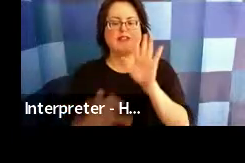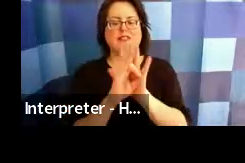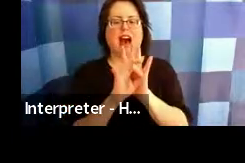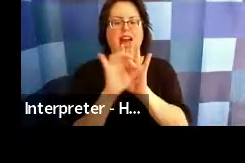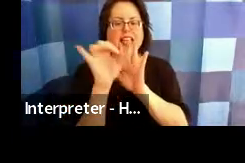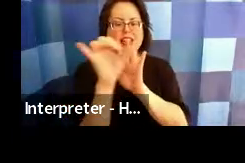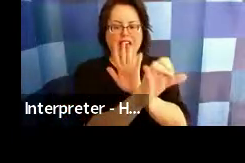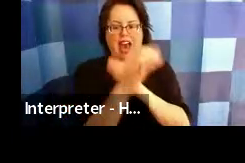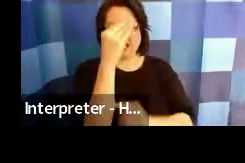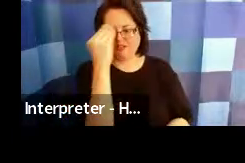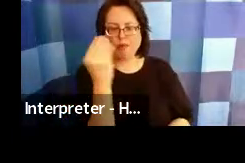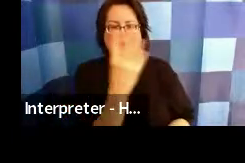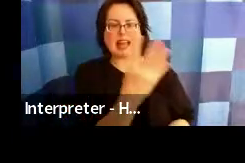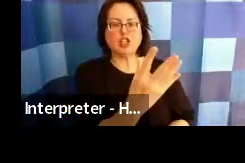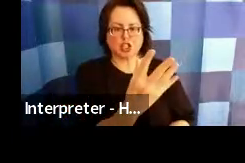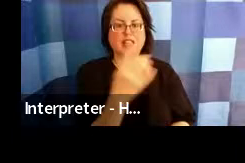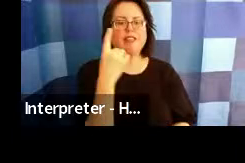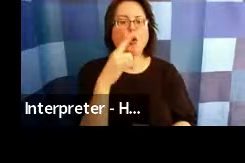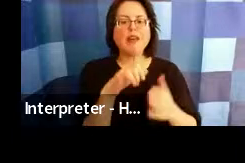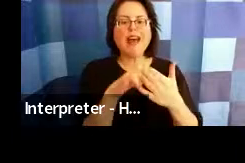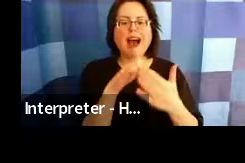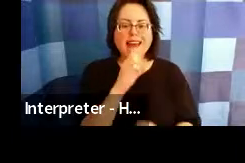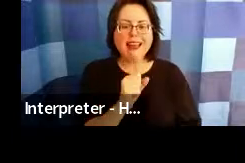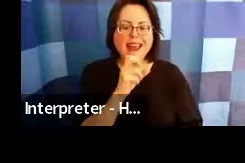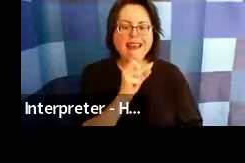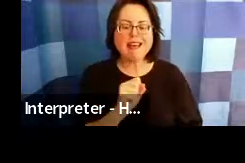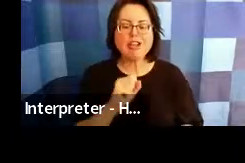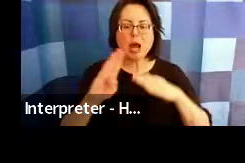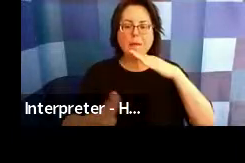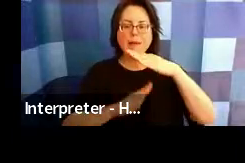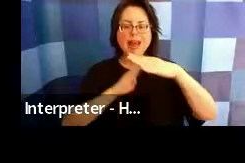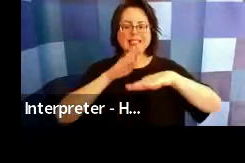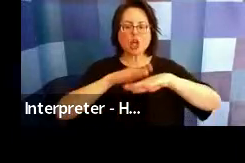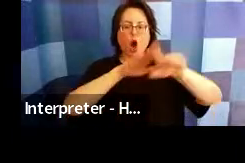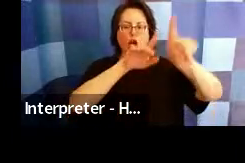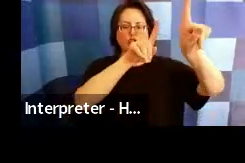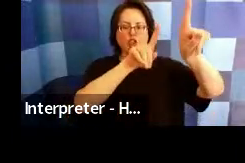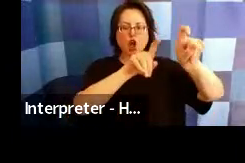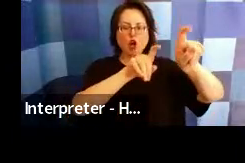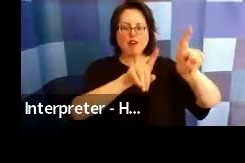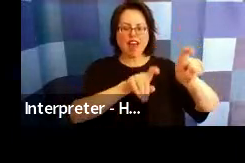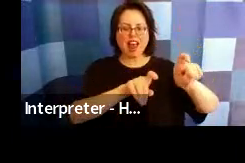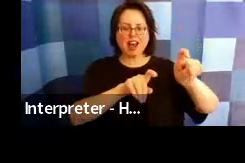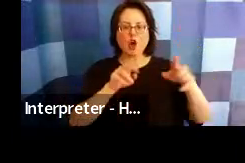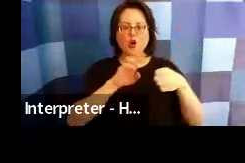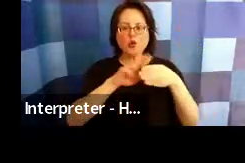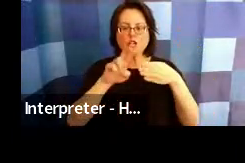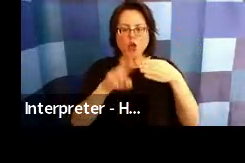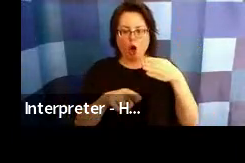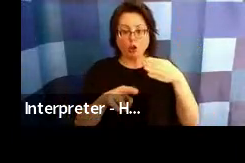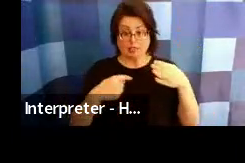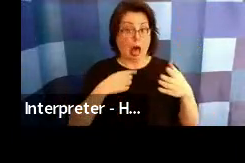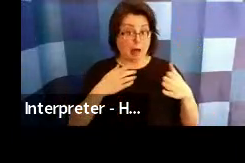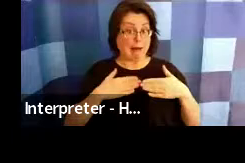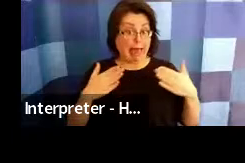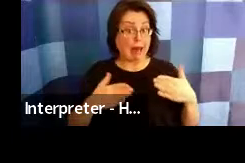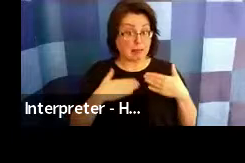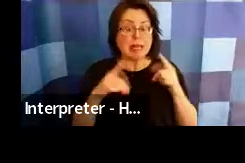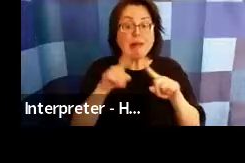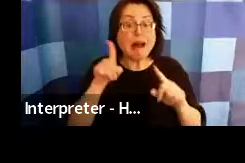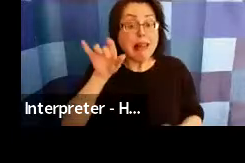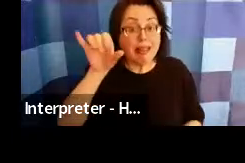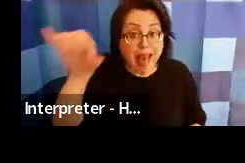the age demographic question based on the survey results. We'd be happy to do that. But there's a bunch of content in the